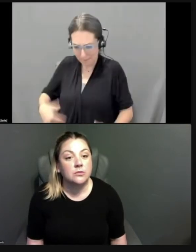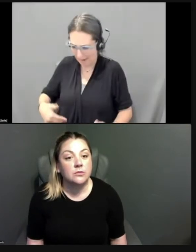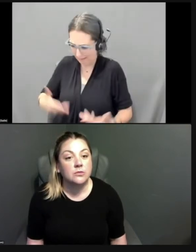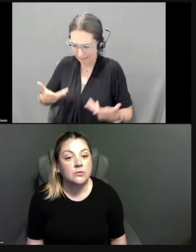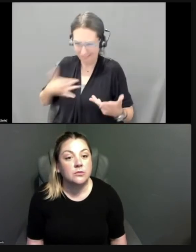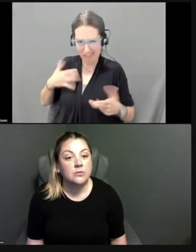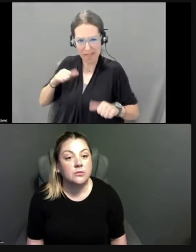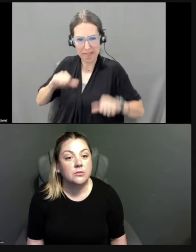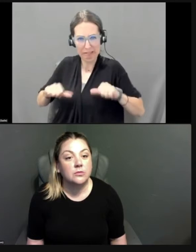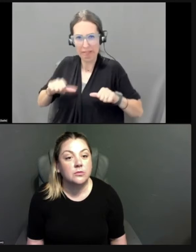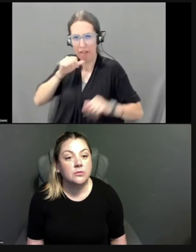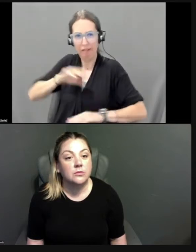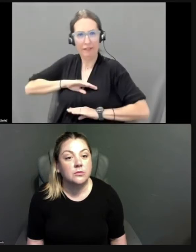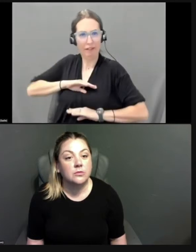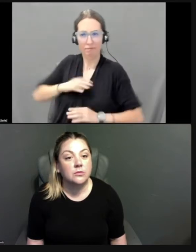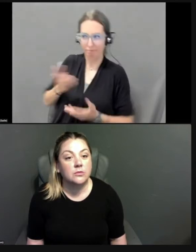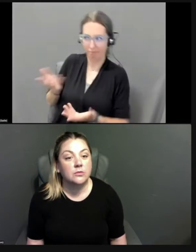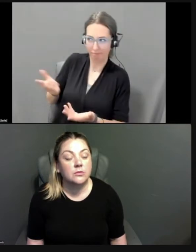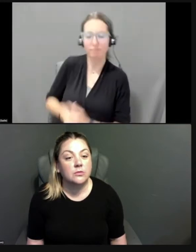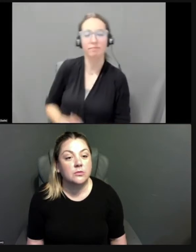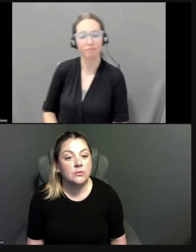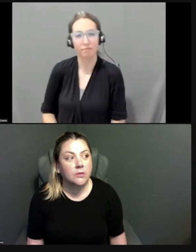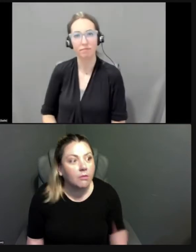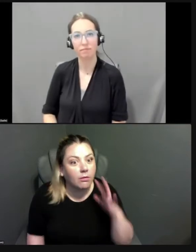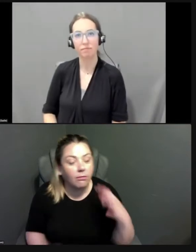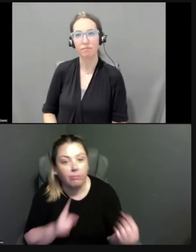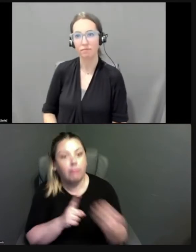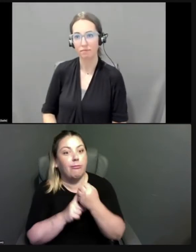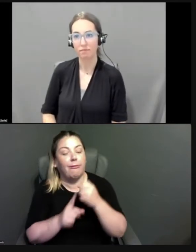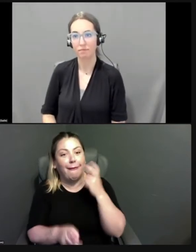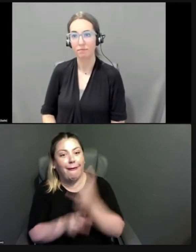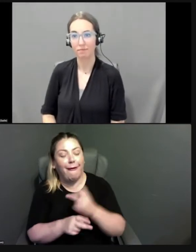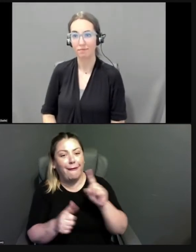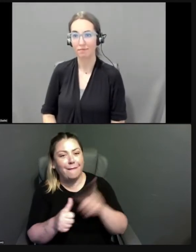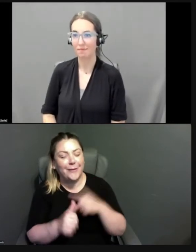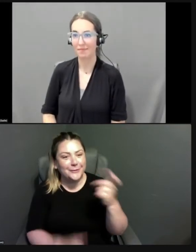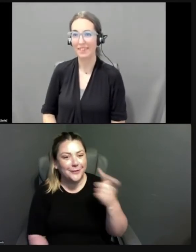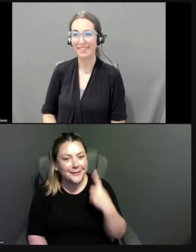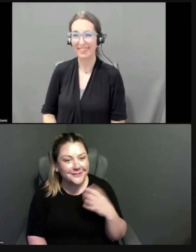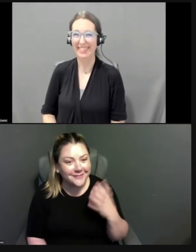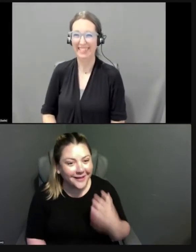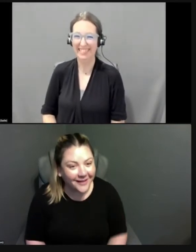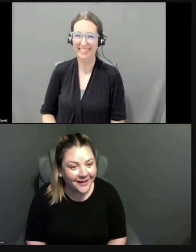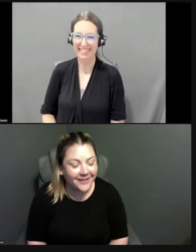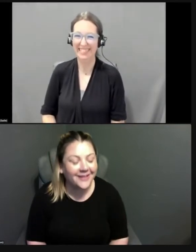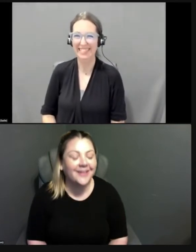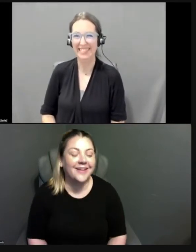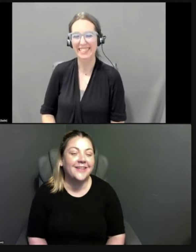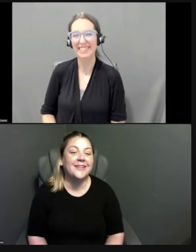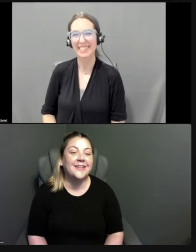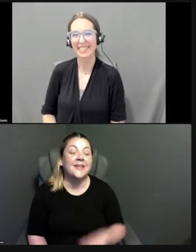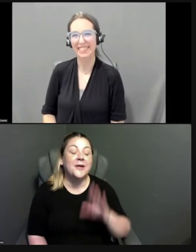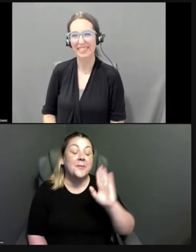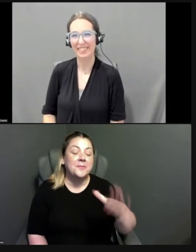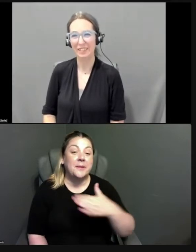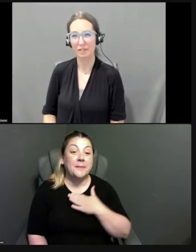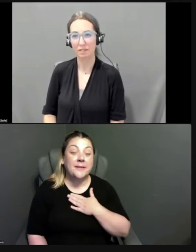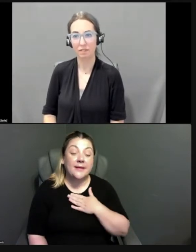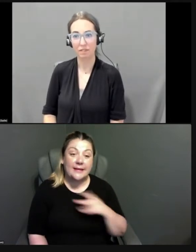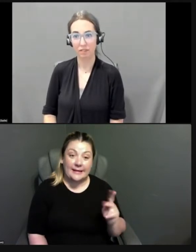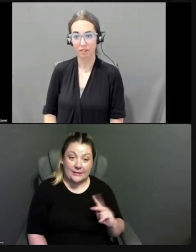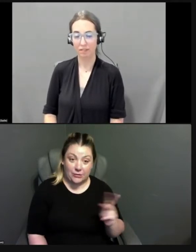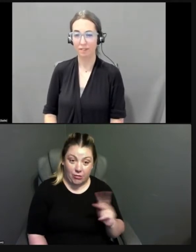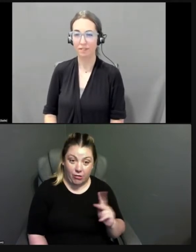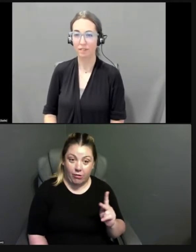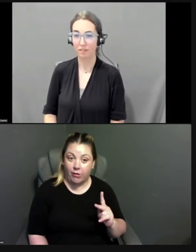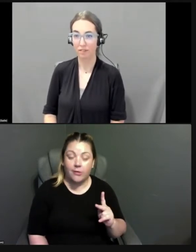Right on the first one. I actually skipped kindergarten. I was a year younger than everyone in my grade. I think for the most